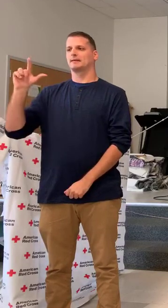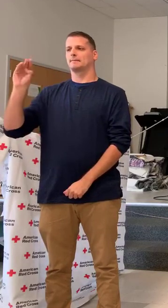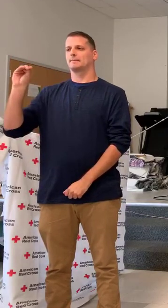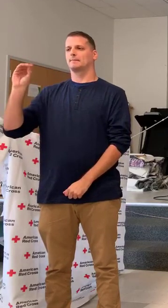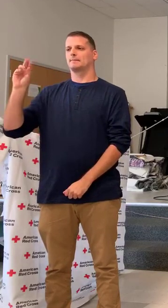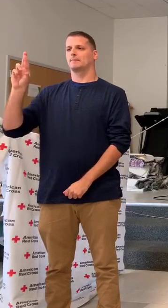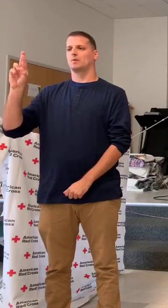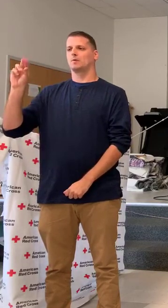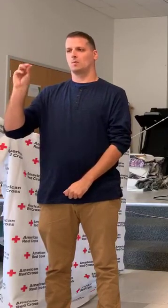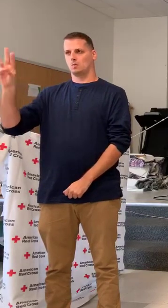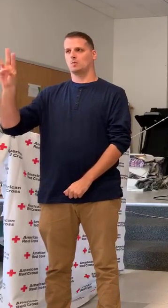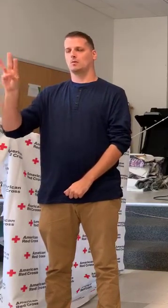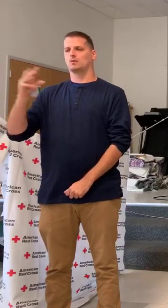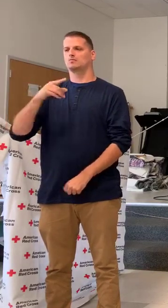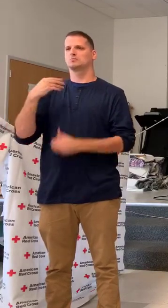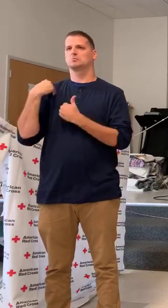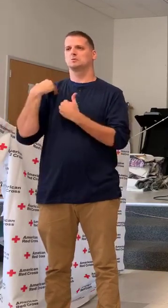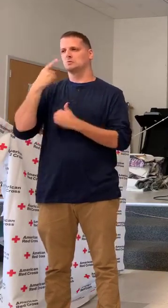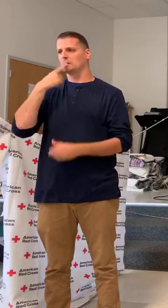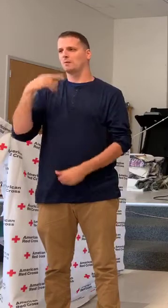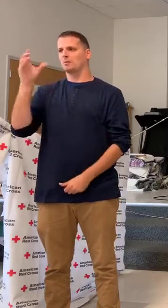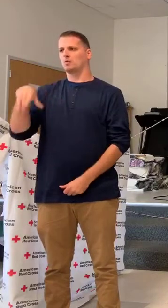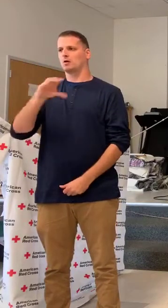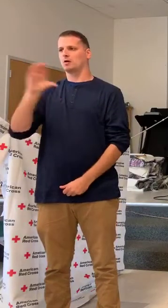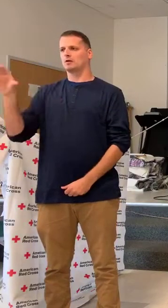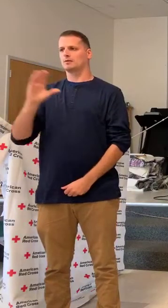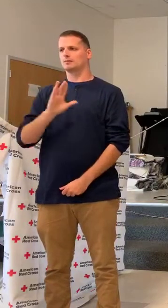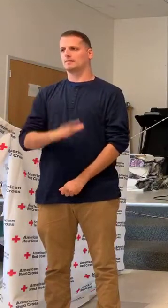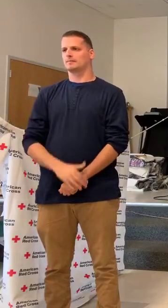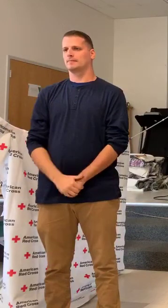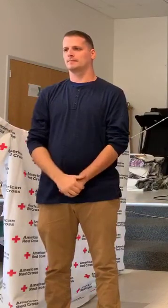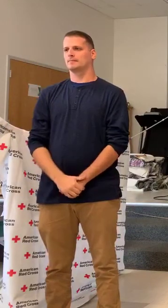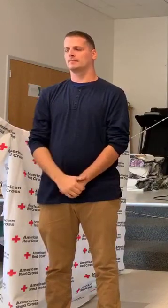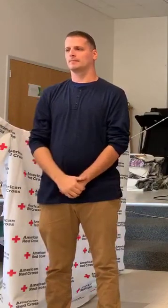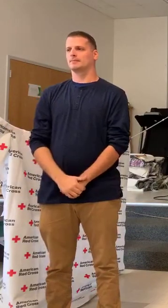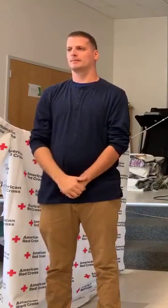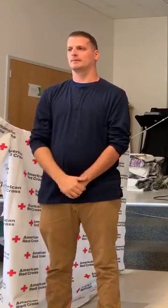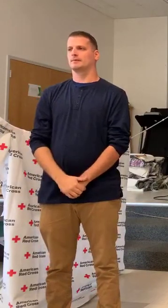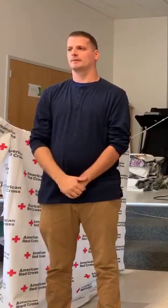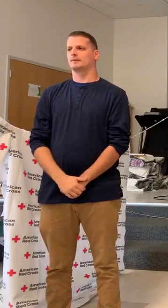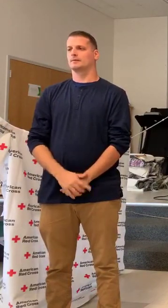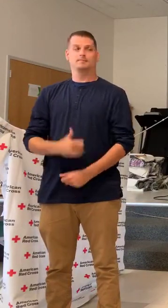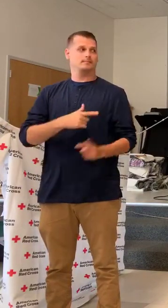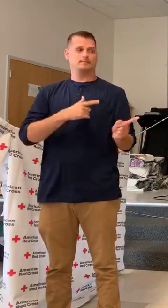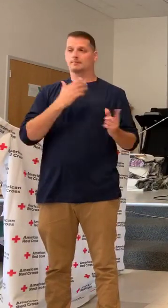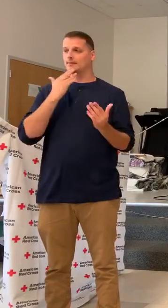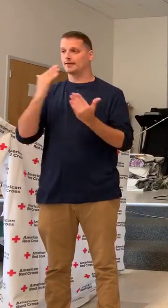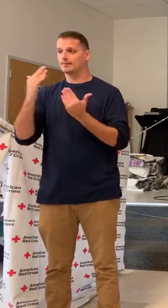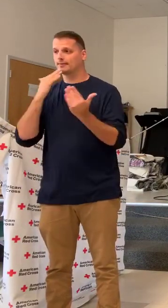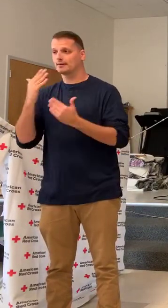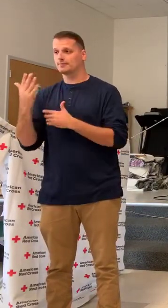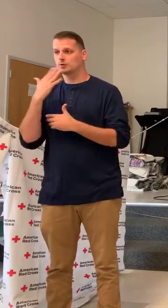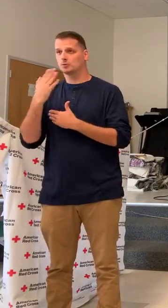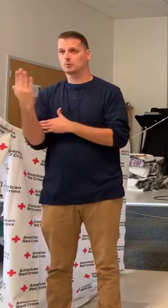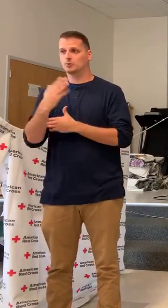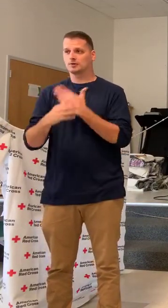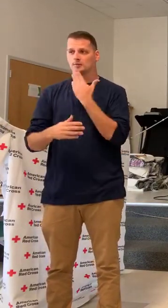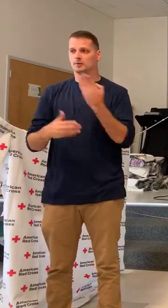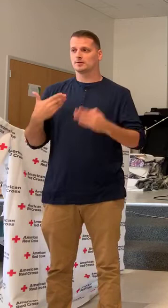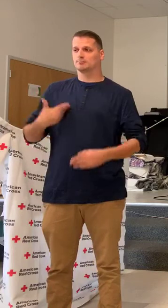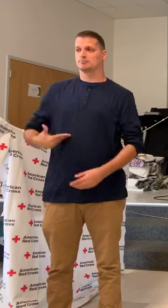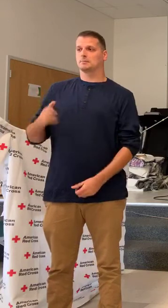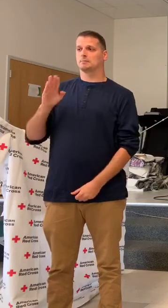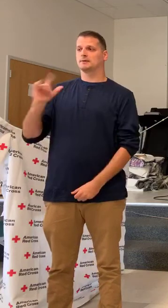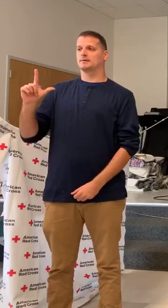you have the floor. Thank you, Dan. Thank you all. Good morning. My name is Bill Morrow, and